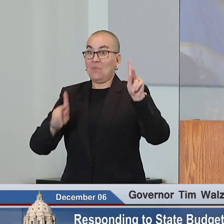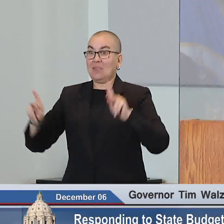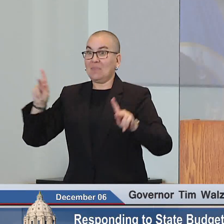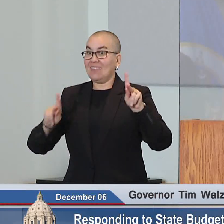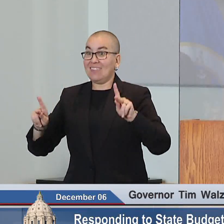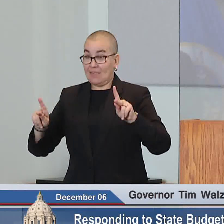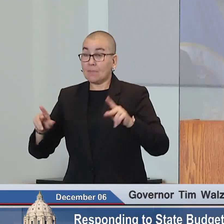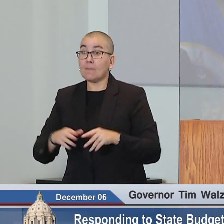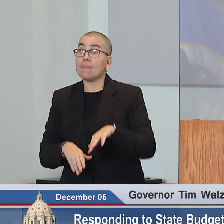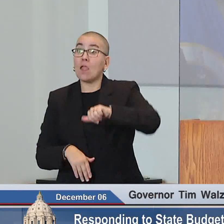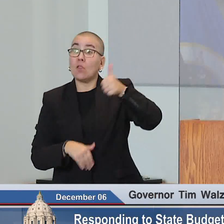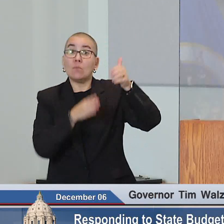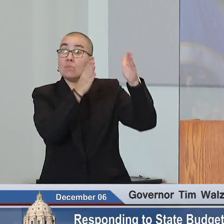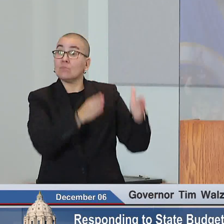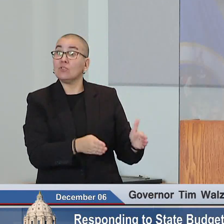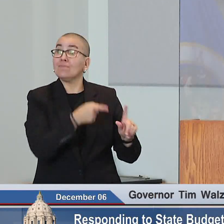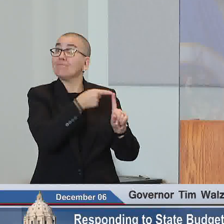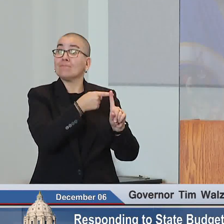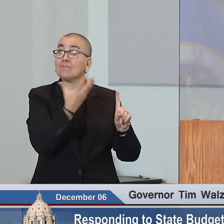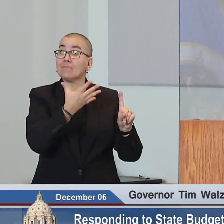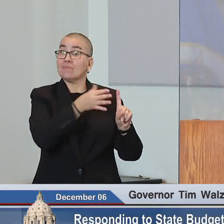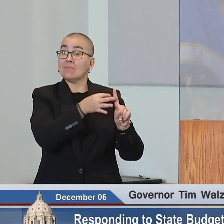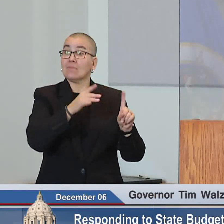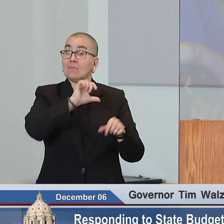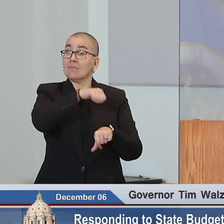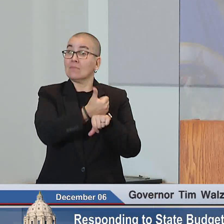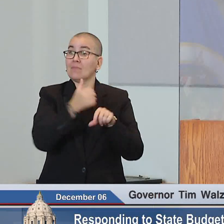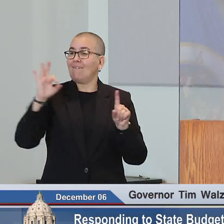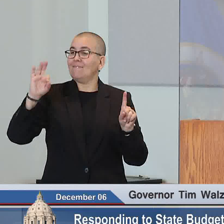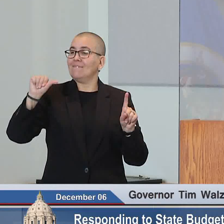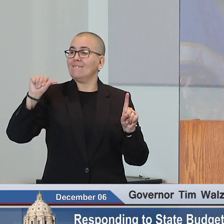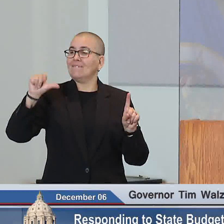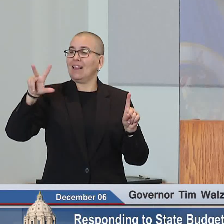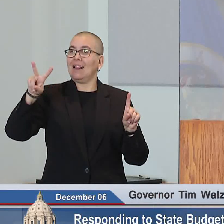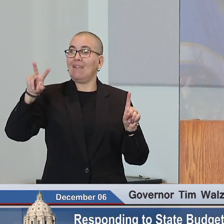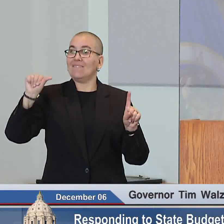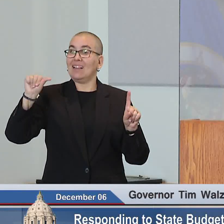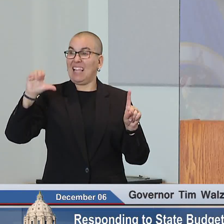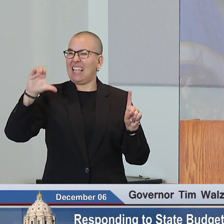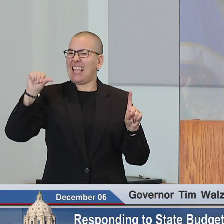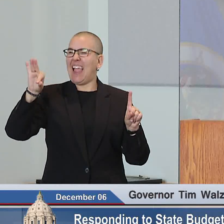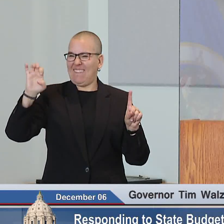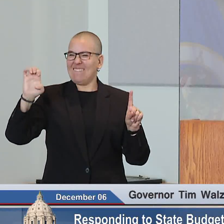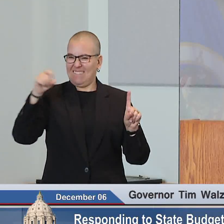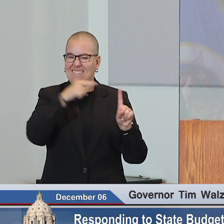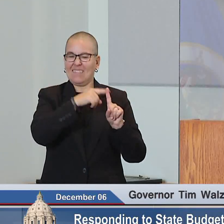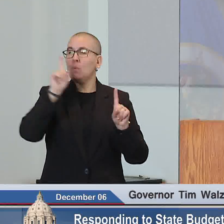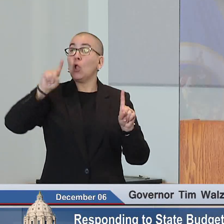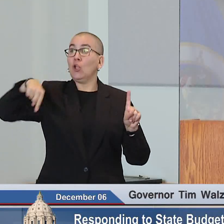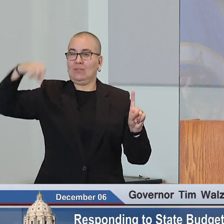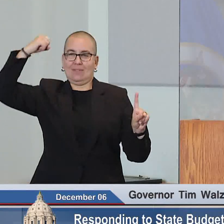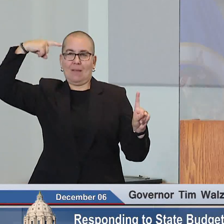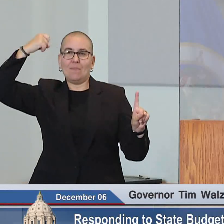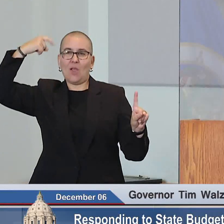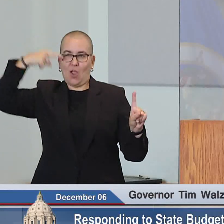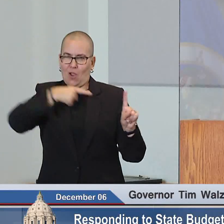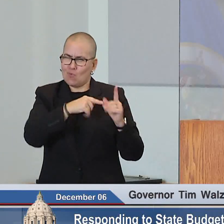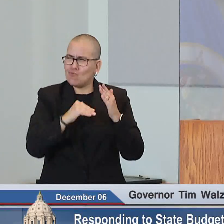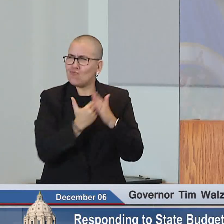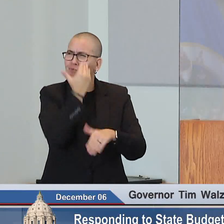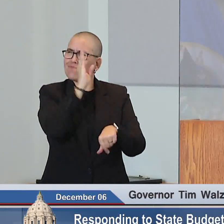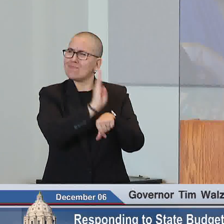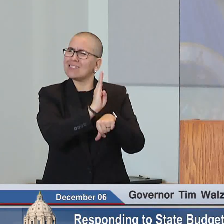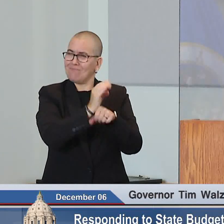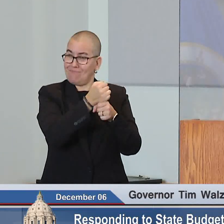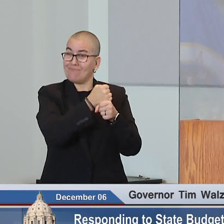Coffee in St. Paul, not only seeing that as an economic opportunity, but a bridge to bridge some of the inequities that we have and bring cultural